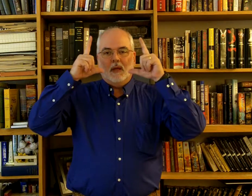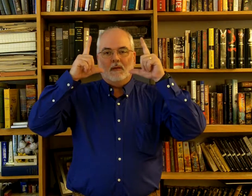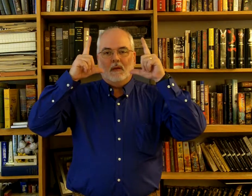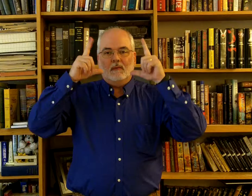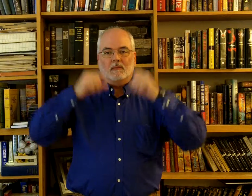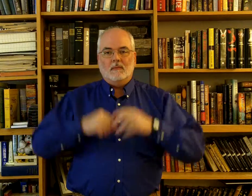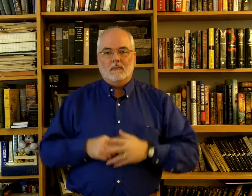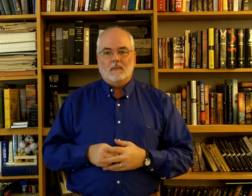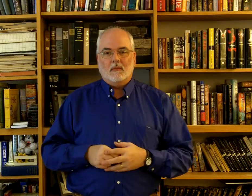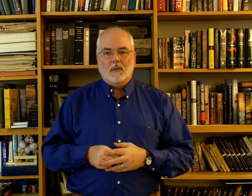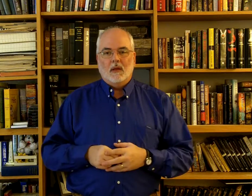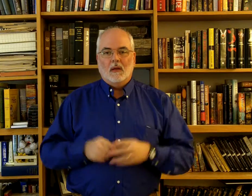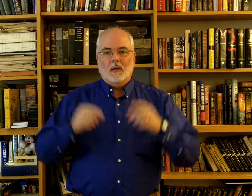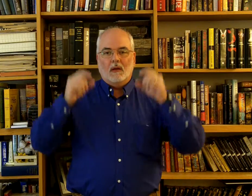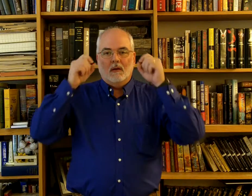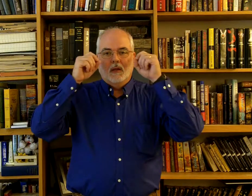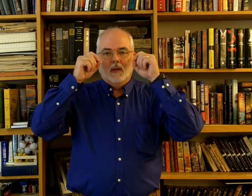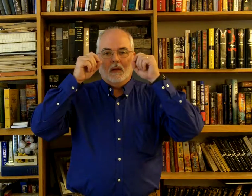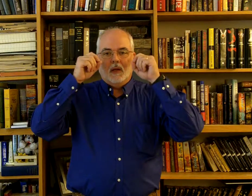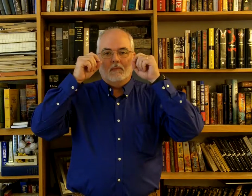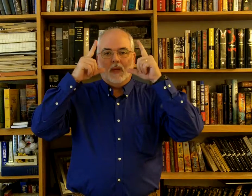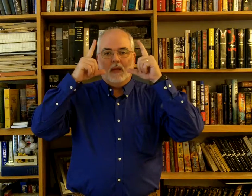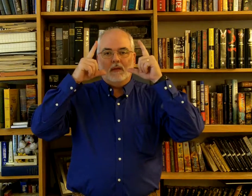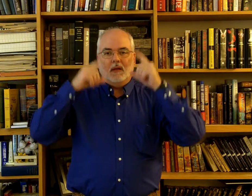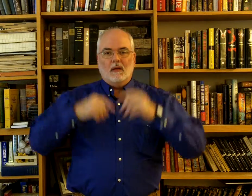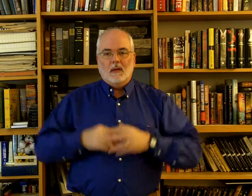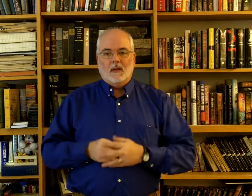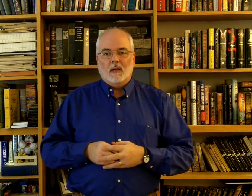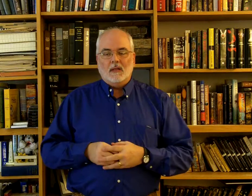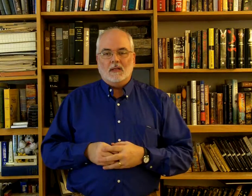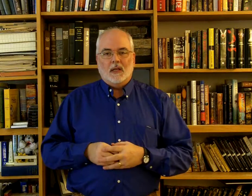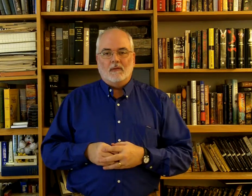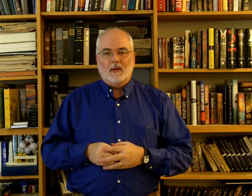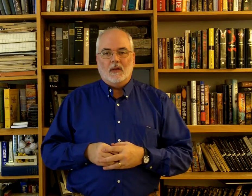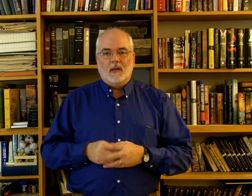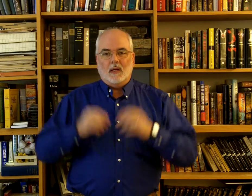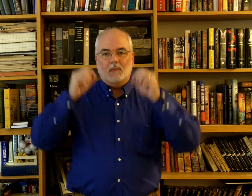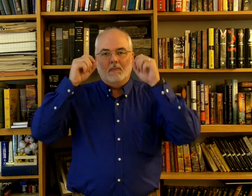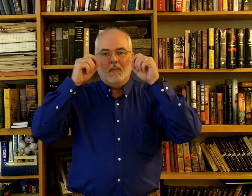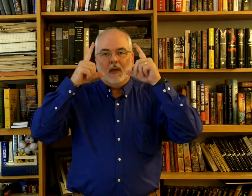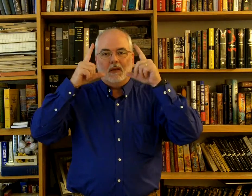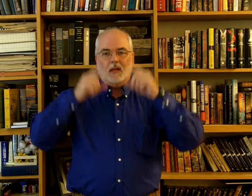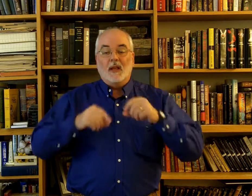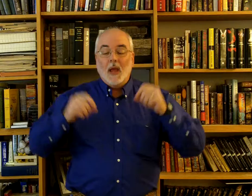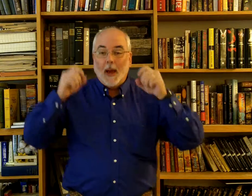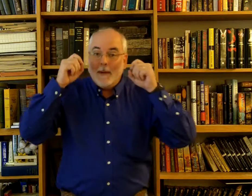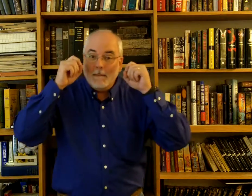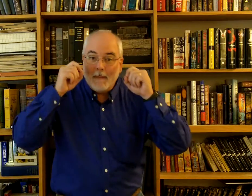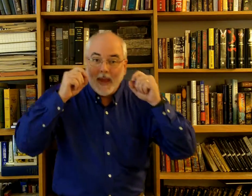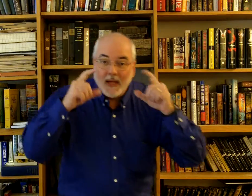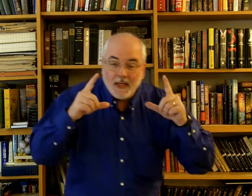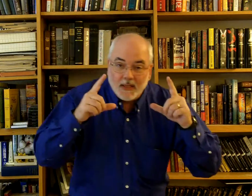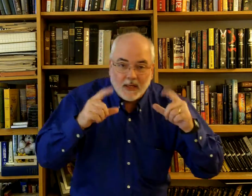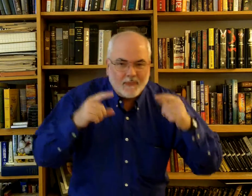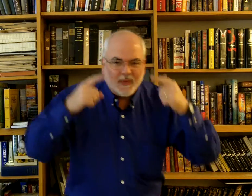amazing. You know, amazing doesn't sound very amazing. Amazing. Get